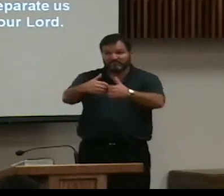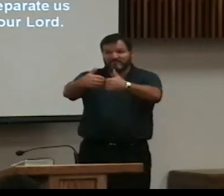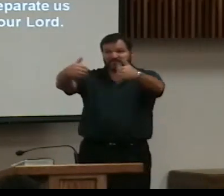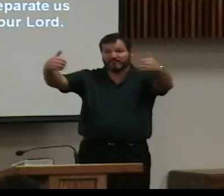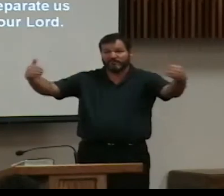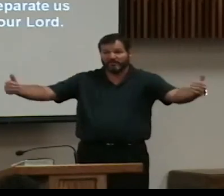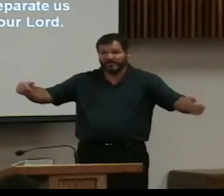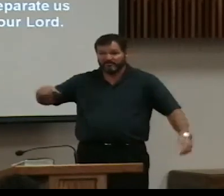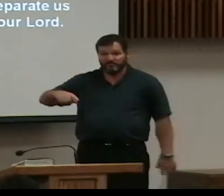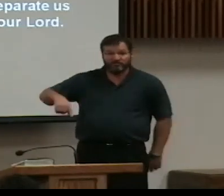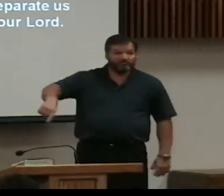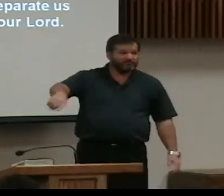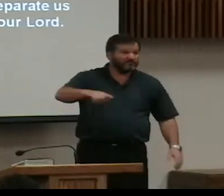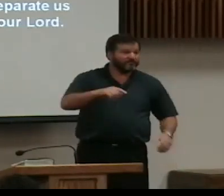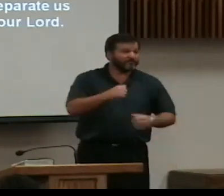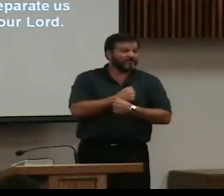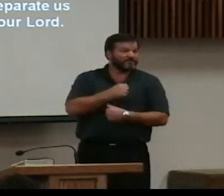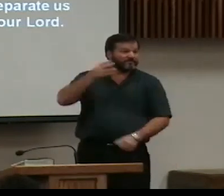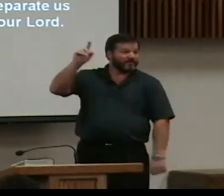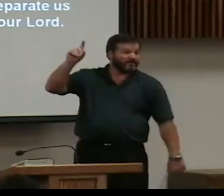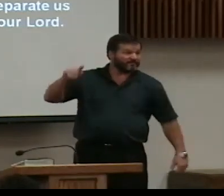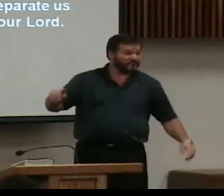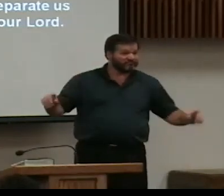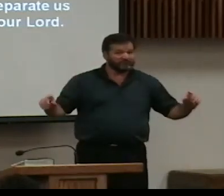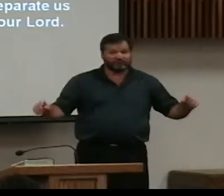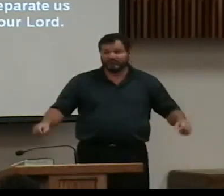Anything, nothing can separate us from the love of God.